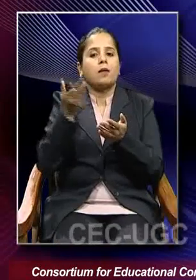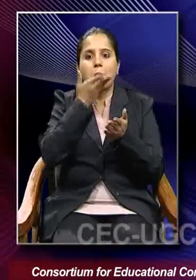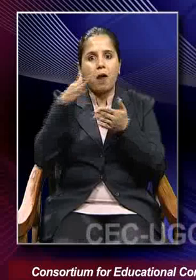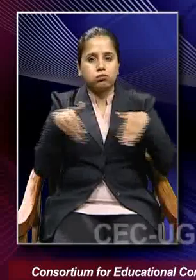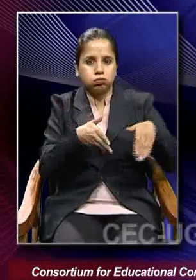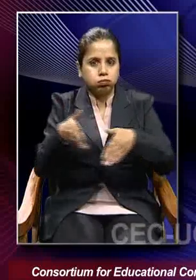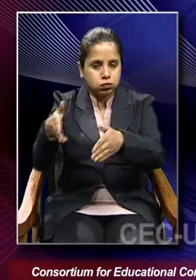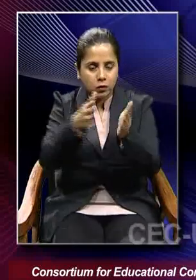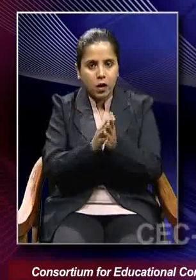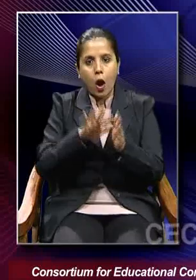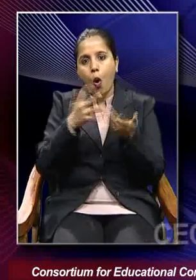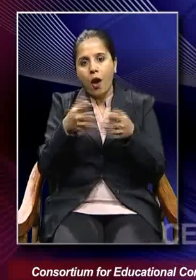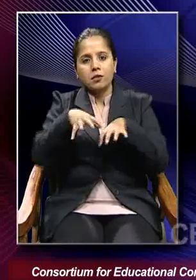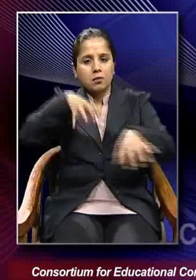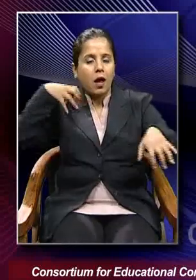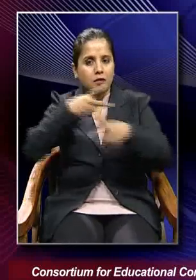the biodiversity,